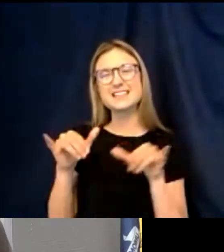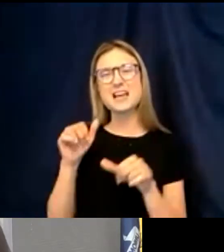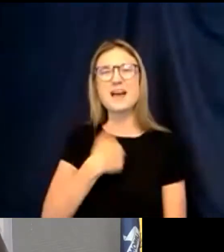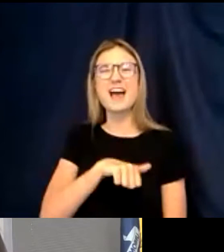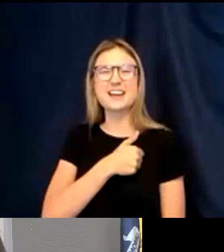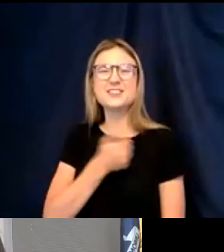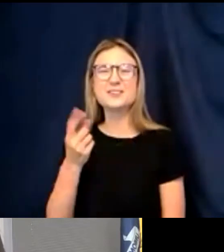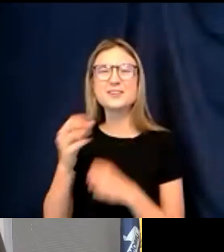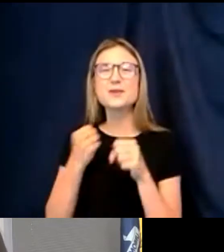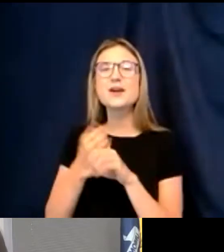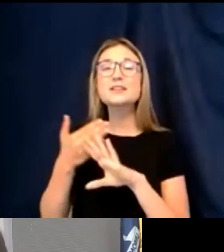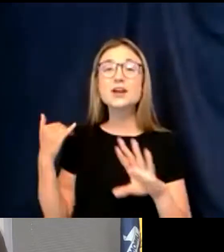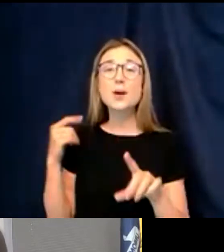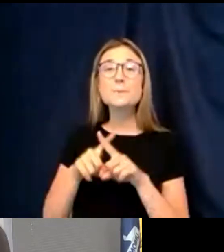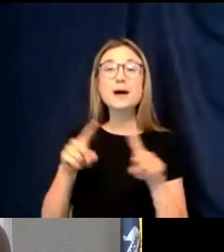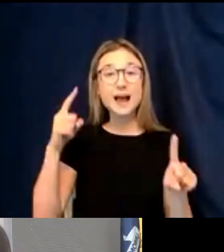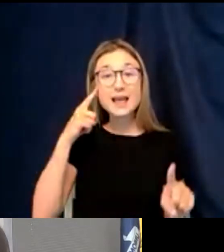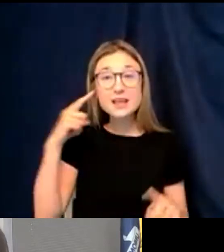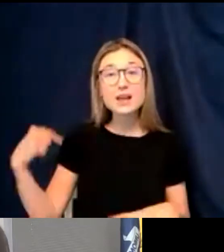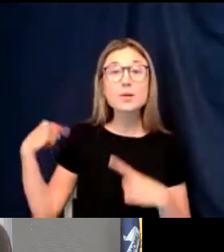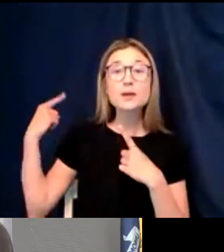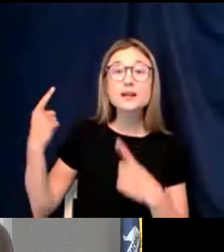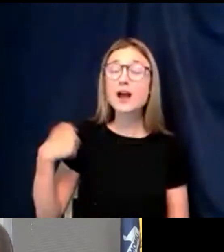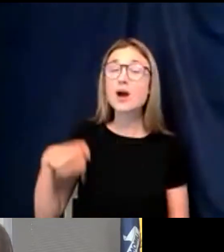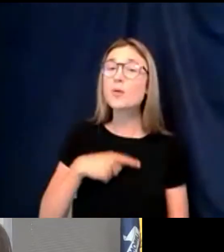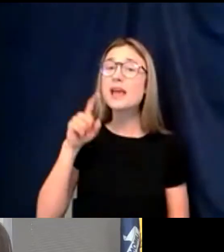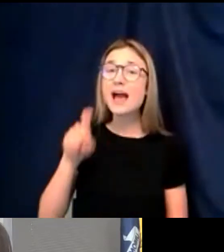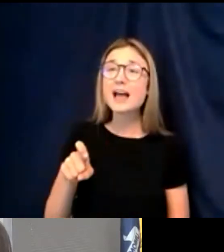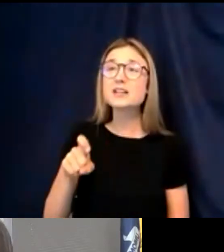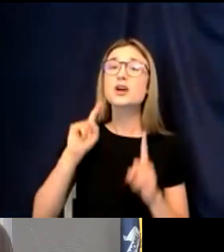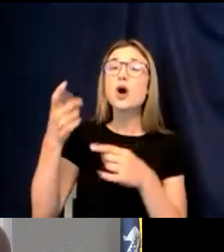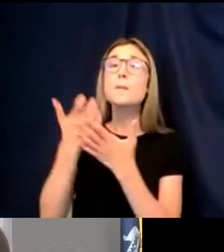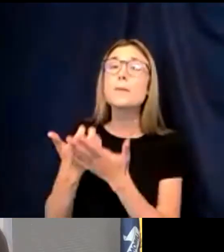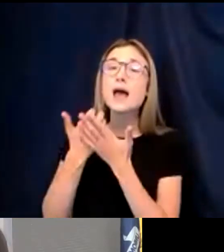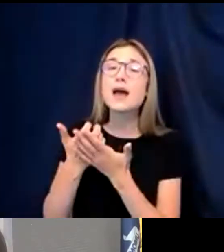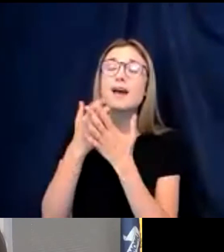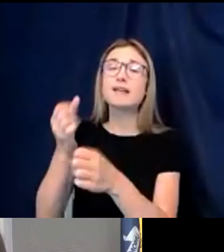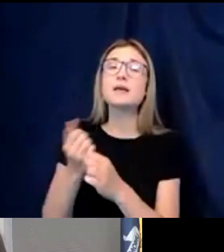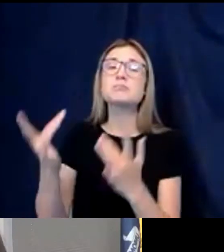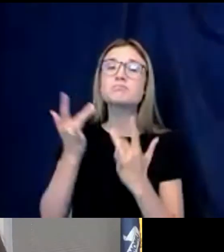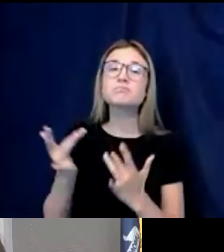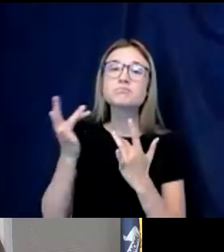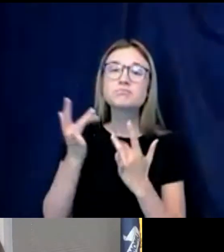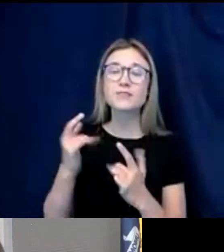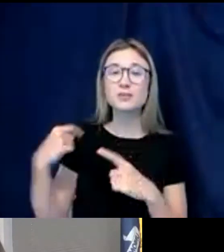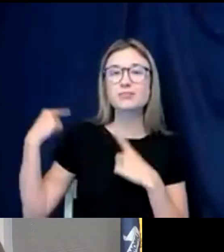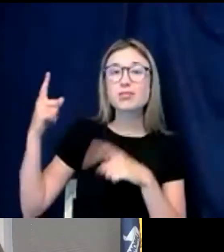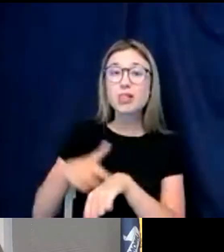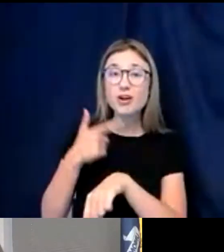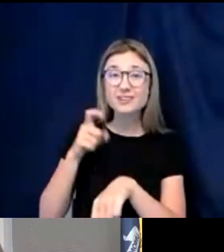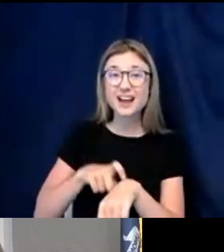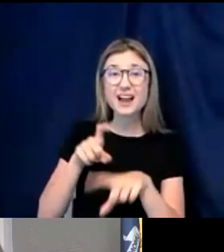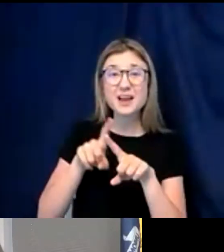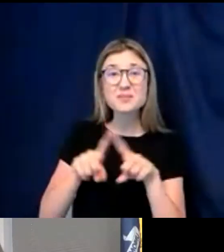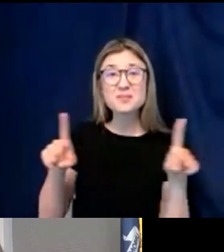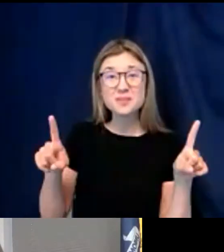in order to save our services. But I'm really happy to see that shift. And I think we need to continue